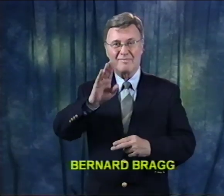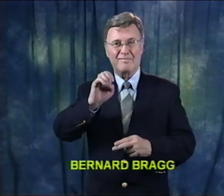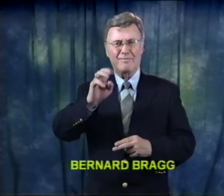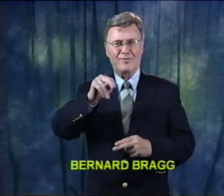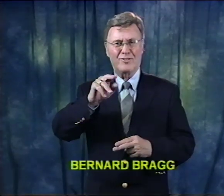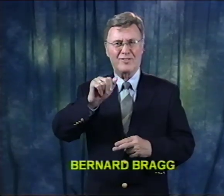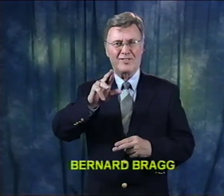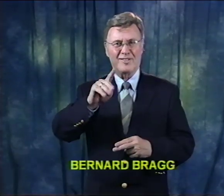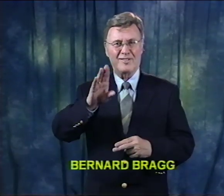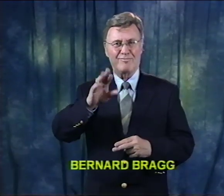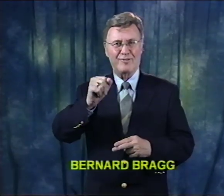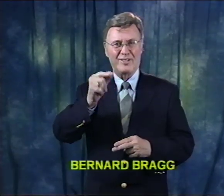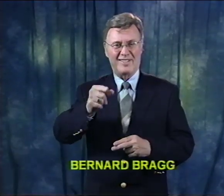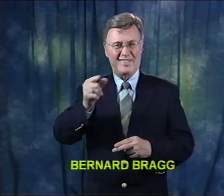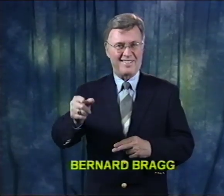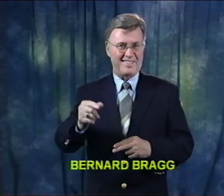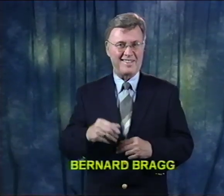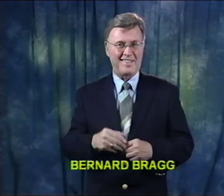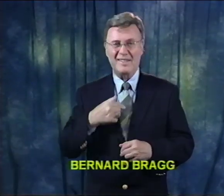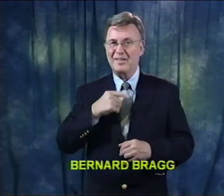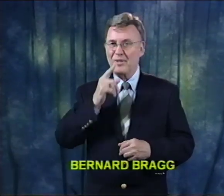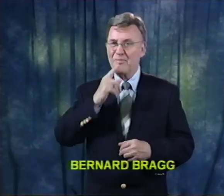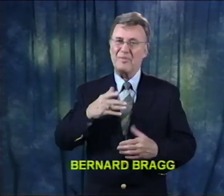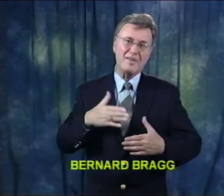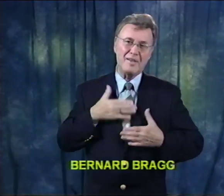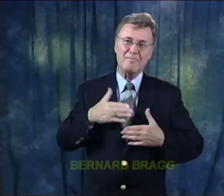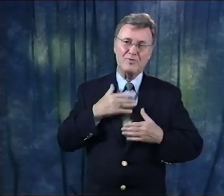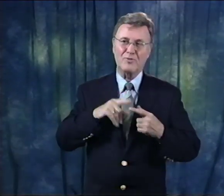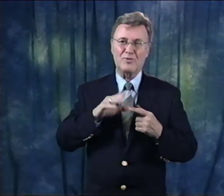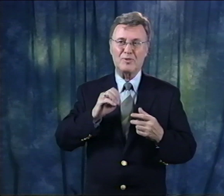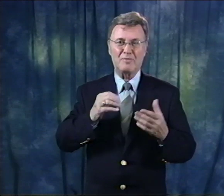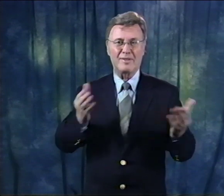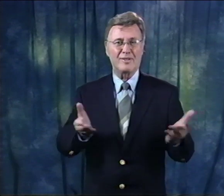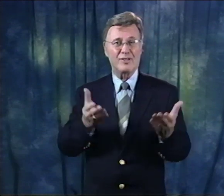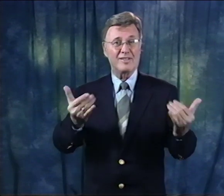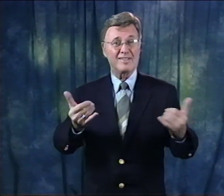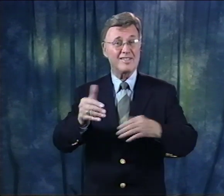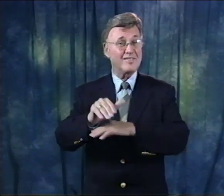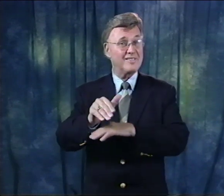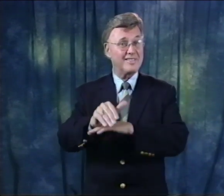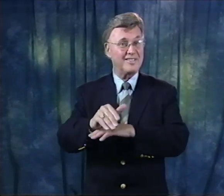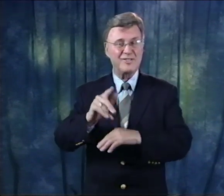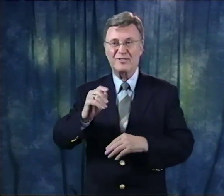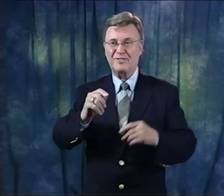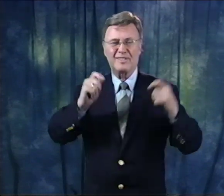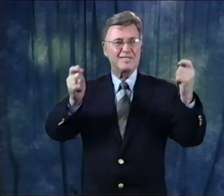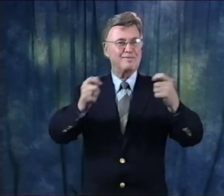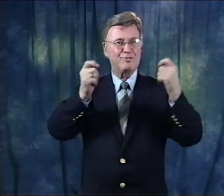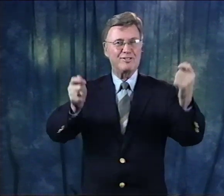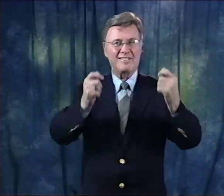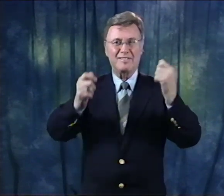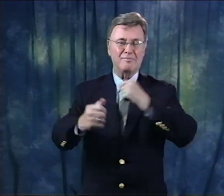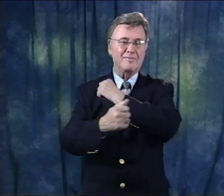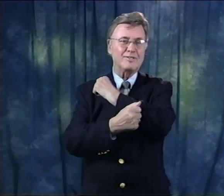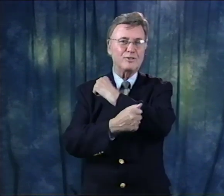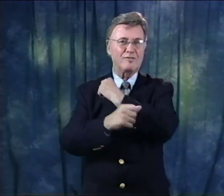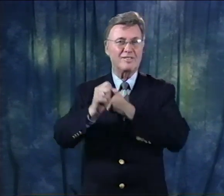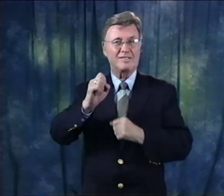My name is Bernard Bragg. I'm happy to be here this evening to celebrate the